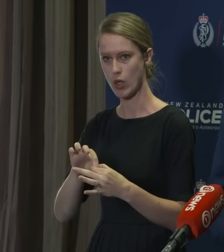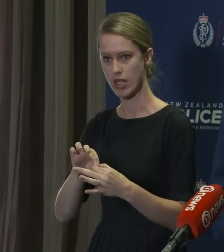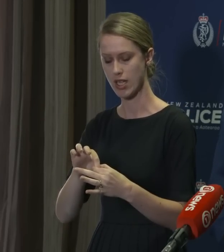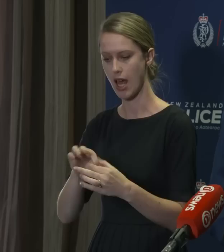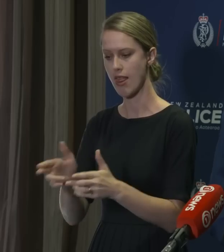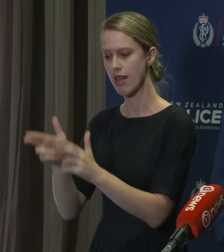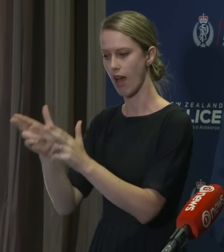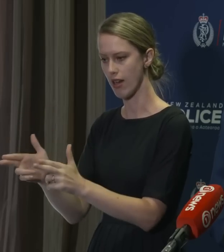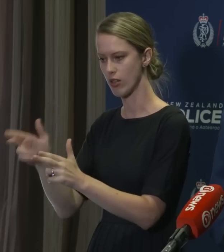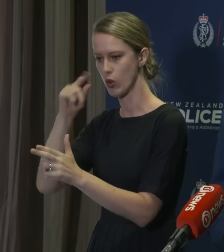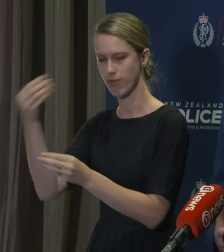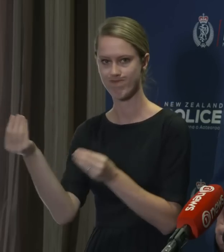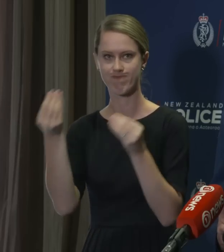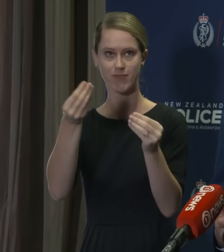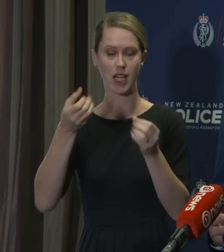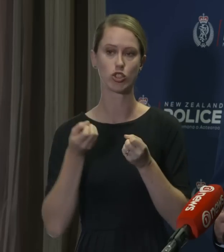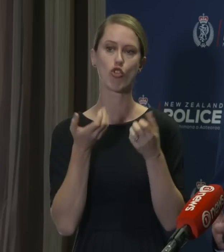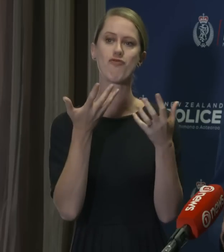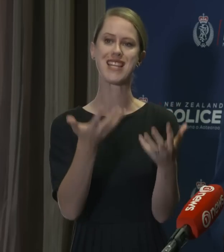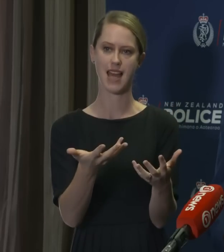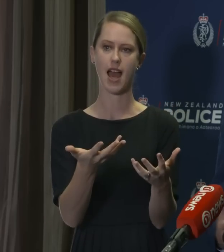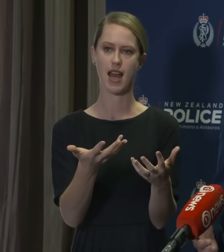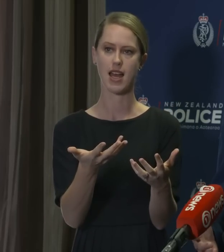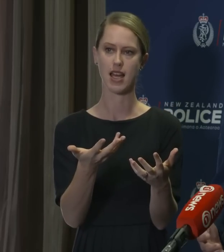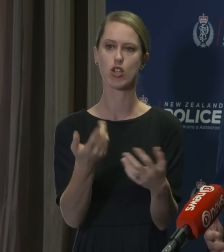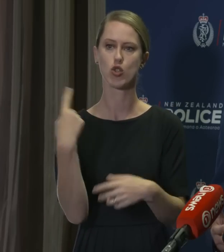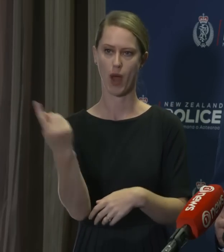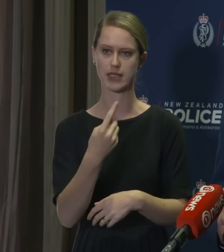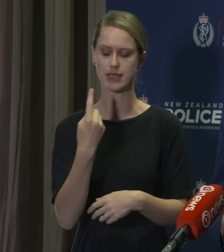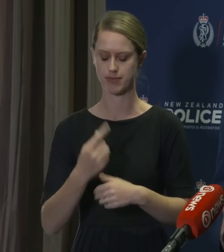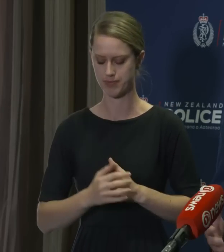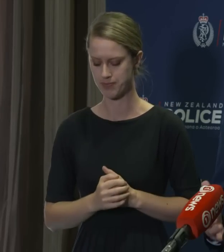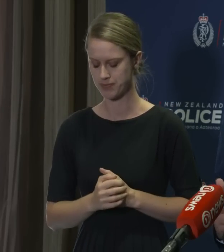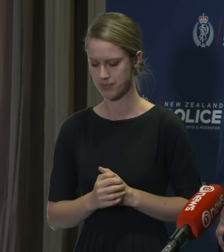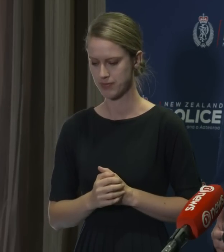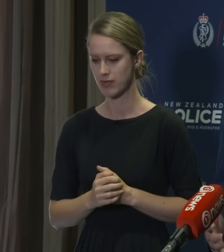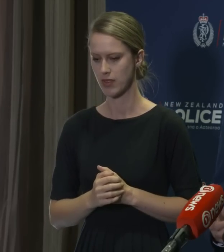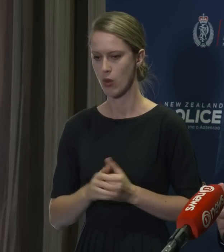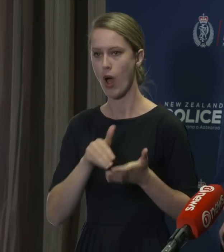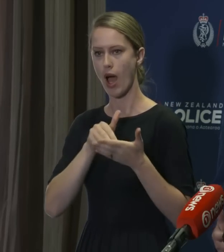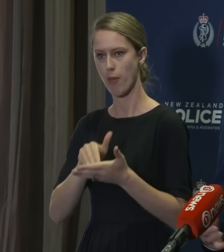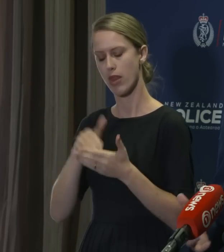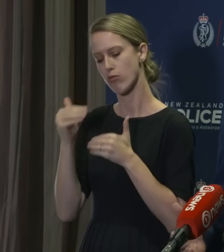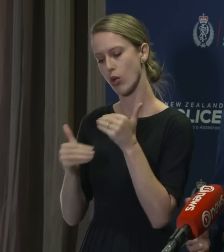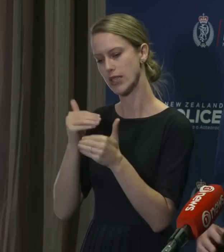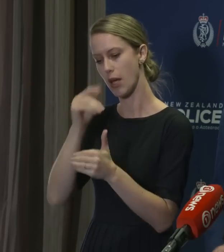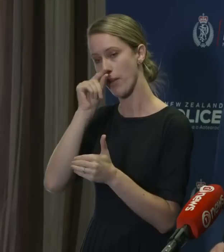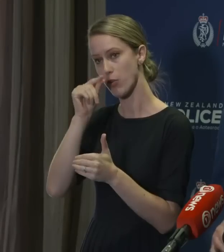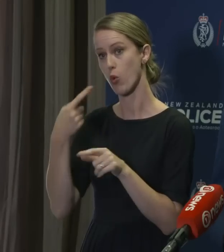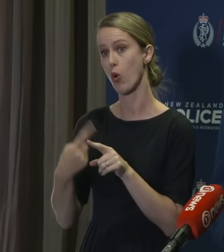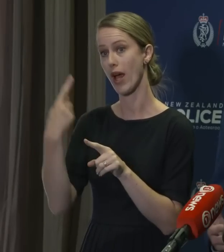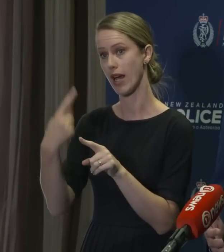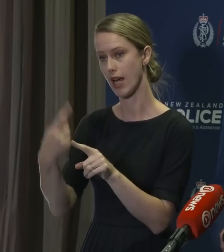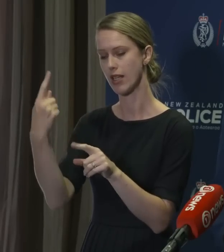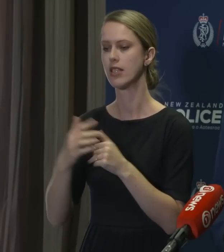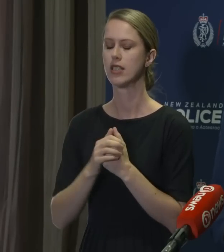get to bring their firearms to surrender them to us and make that possible, and possible quickly.